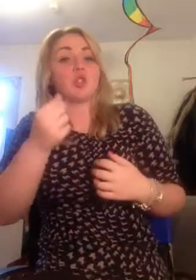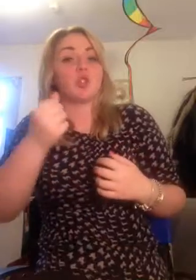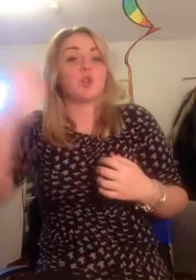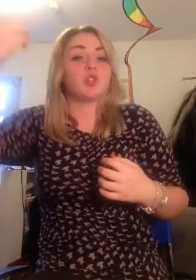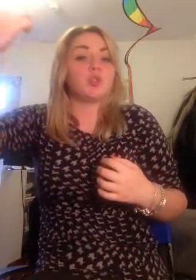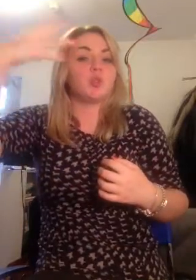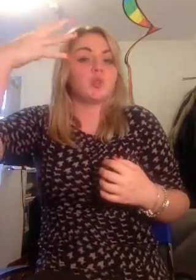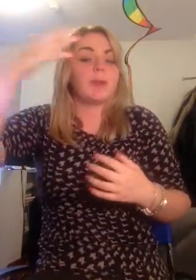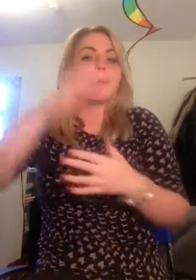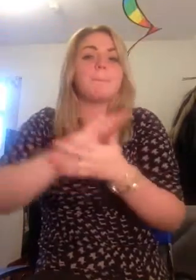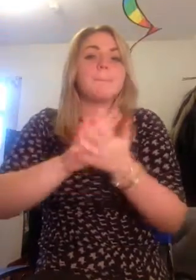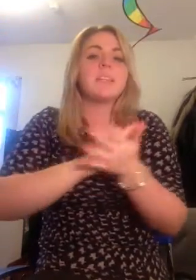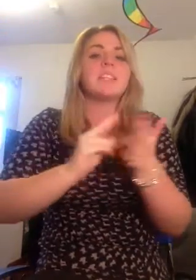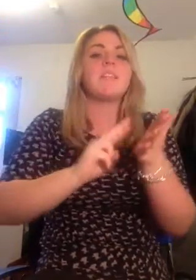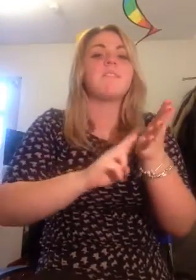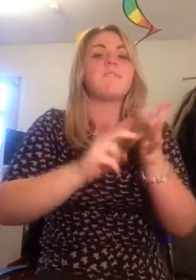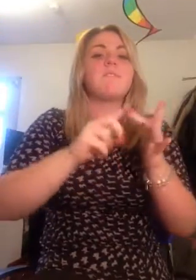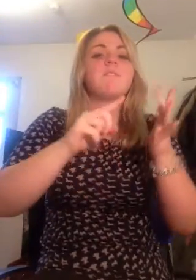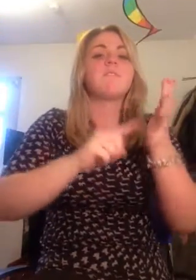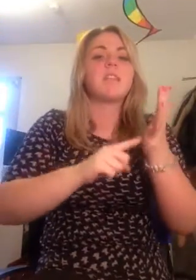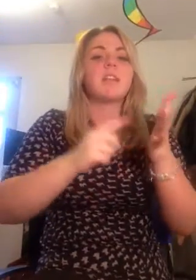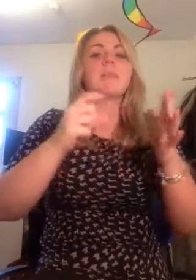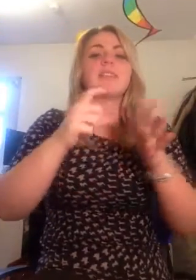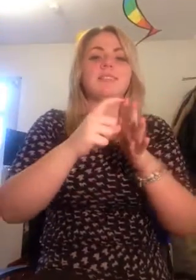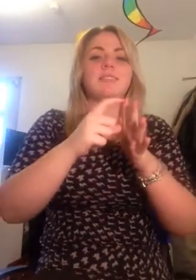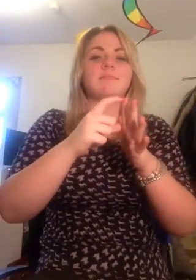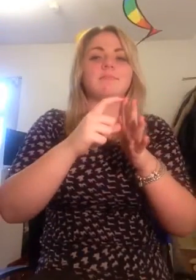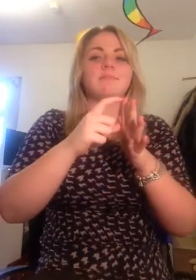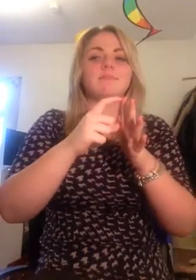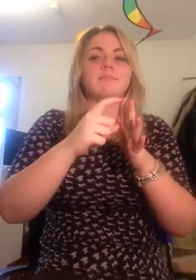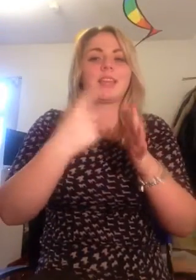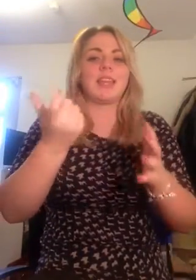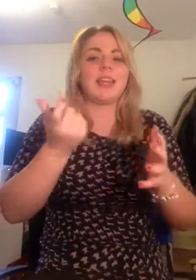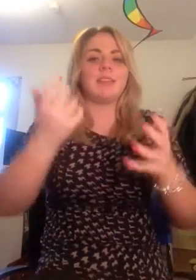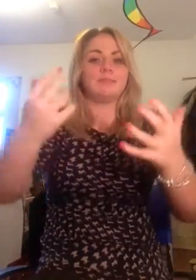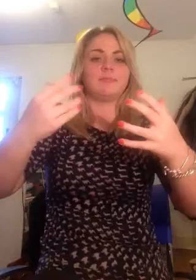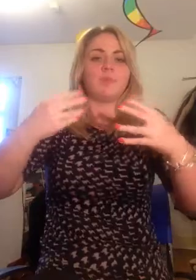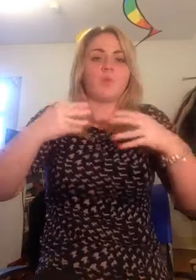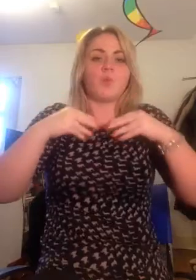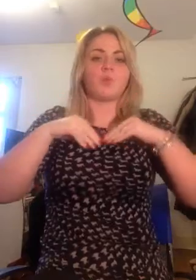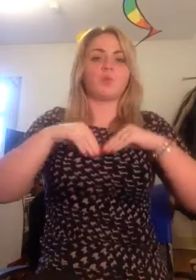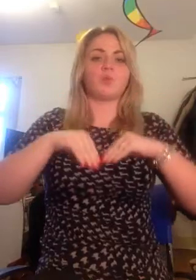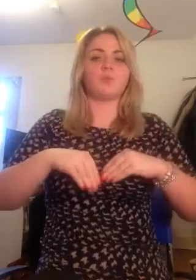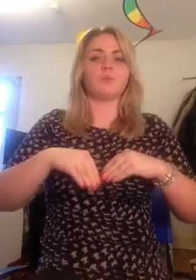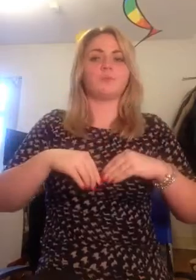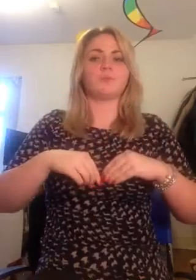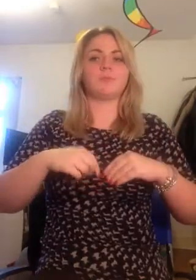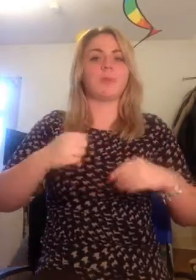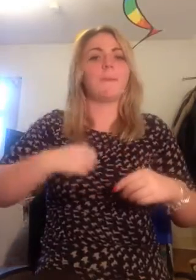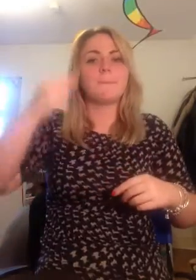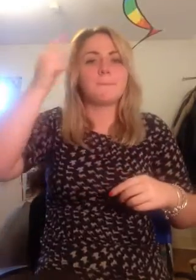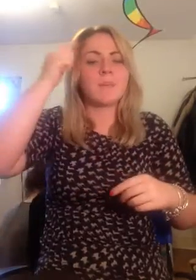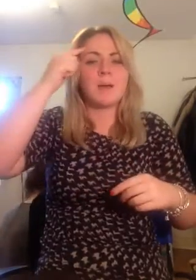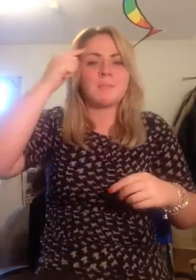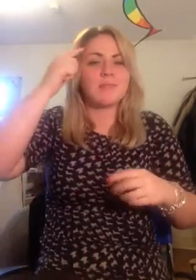you're one of those people that doesn't particularly function very well in the winter months when it's really cold and it's dark when you wake up in the